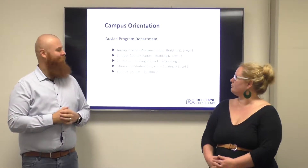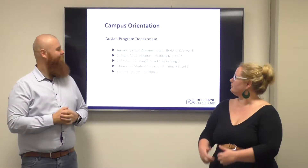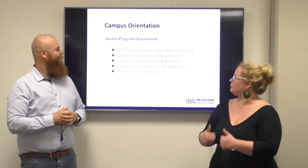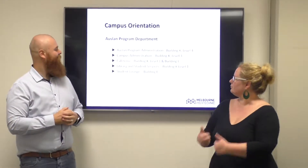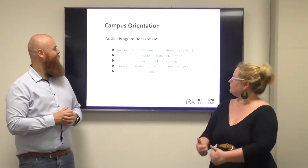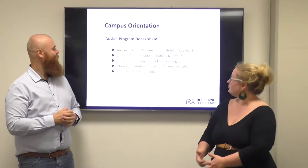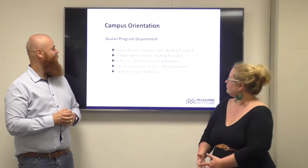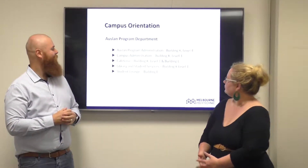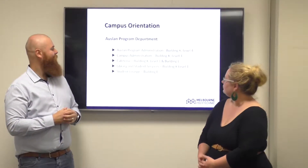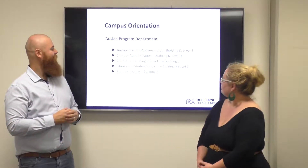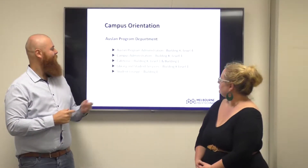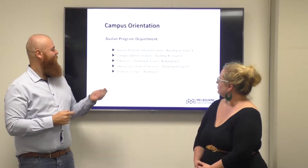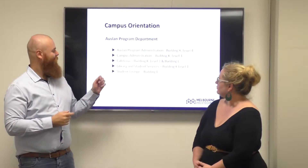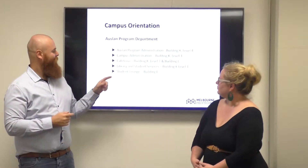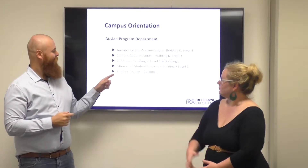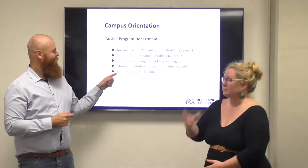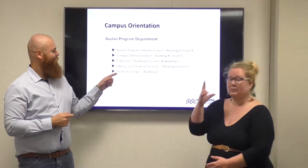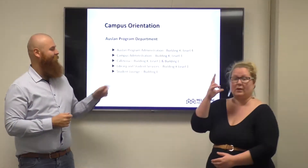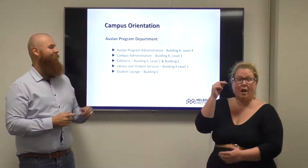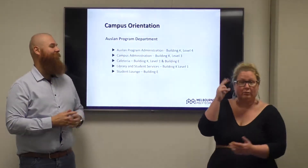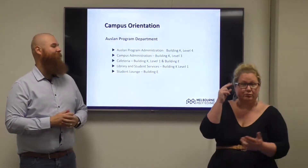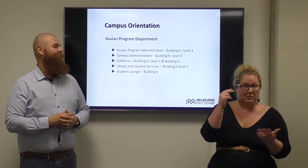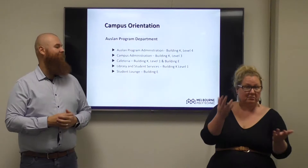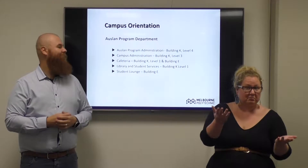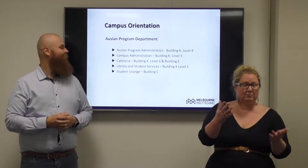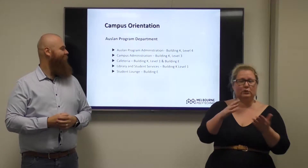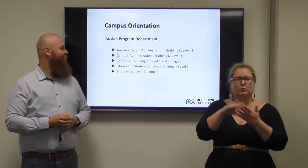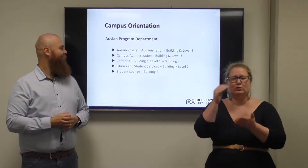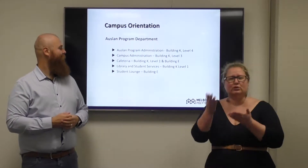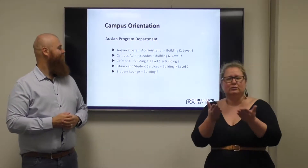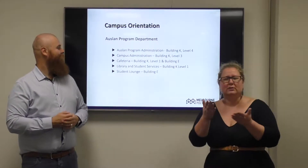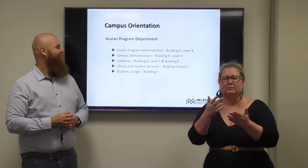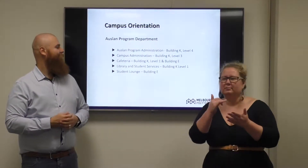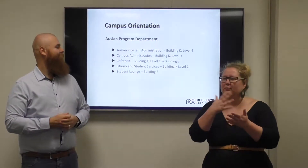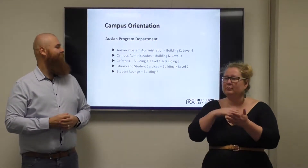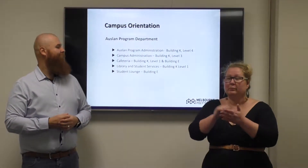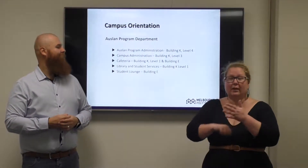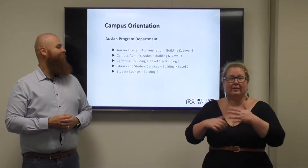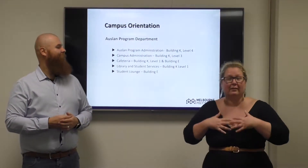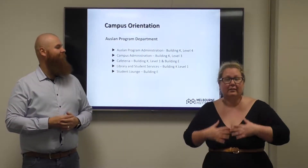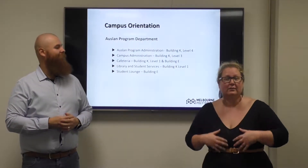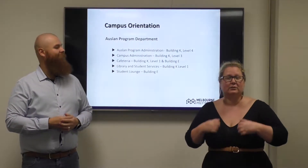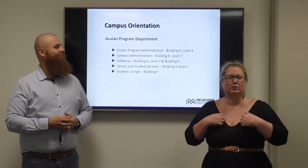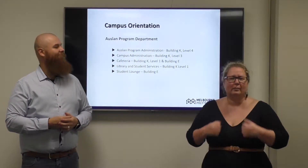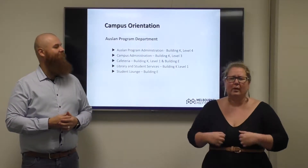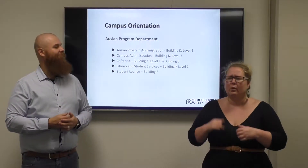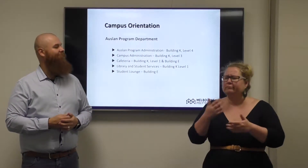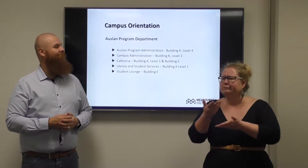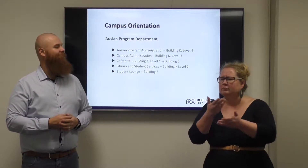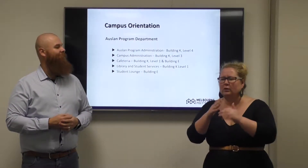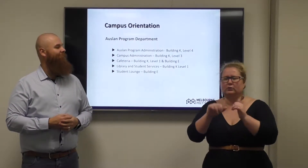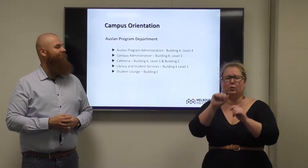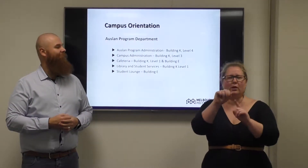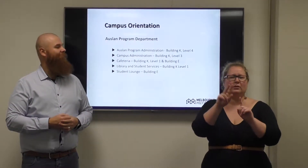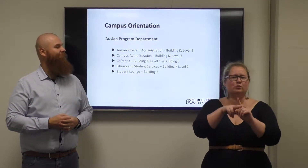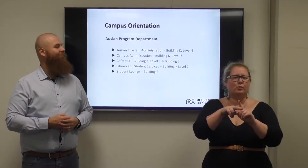lovely, the Apprentice Cafe. The library, student services, perhaps you want to buy a jumper